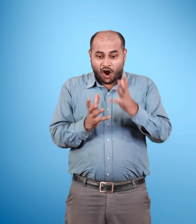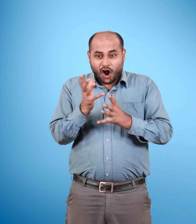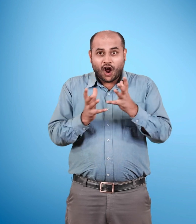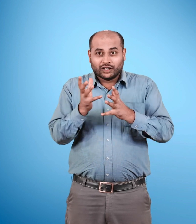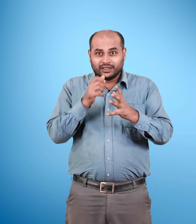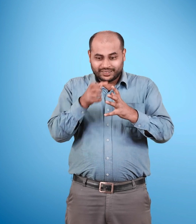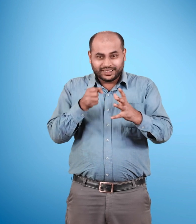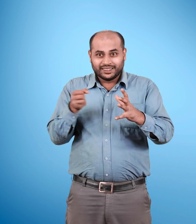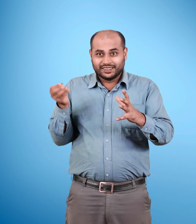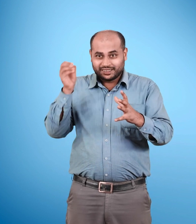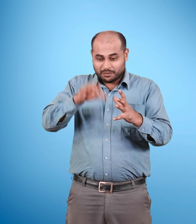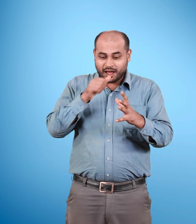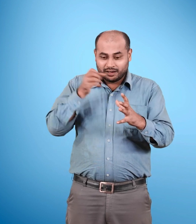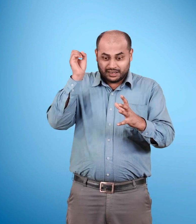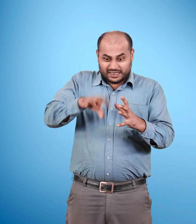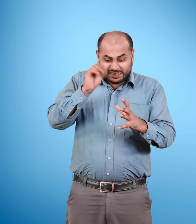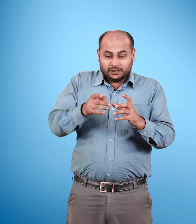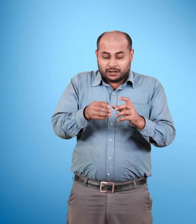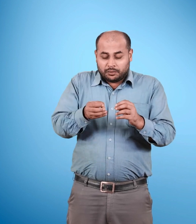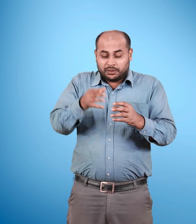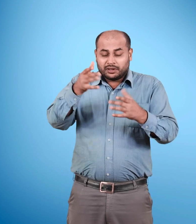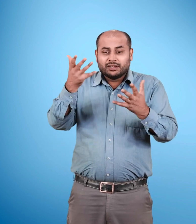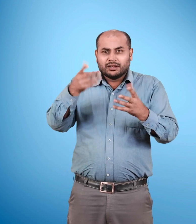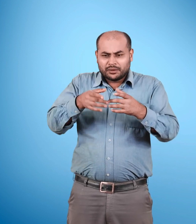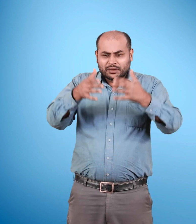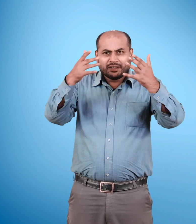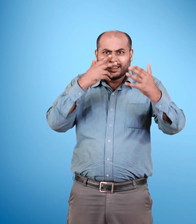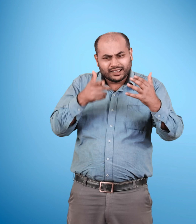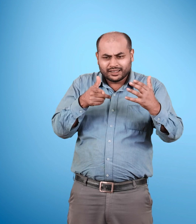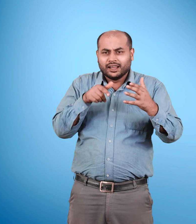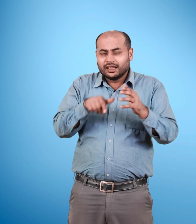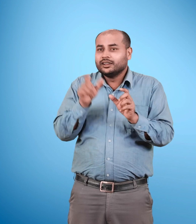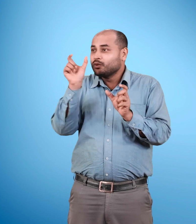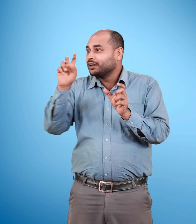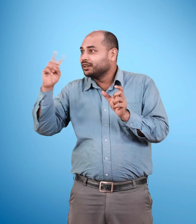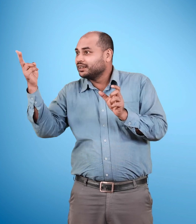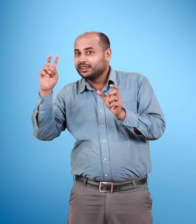Steam rising from a hot girdle when water is sprinkled on it.